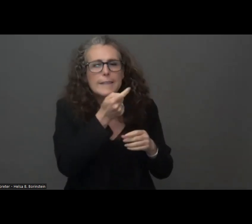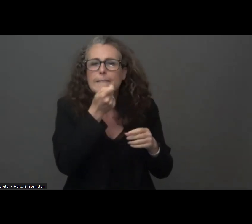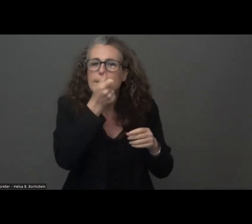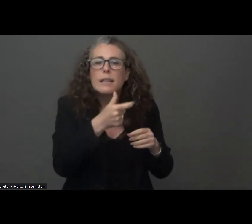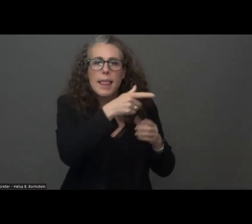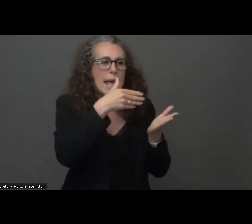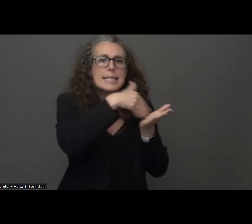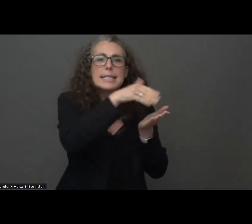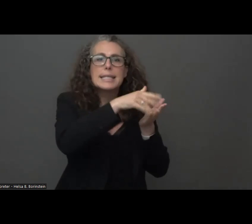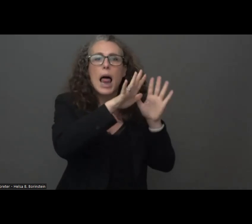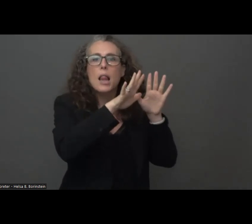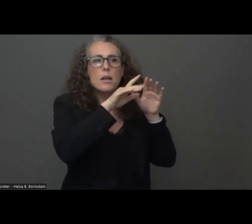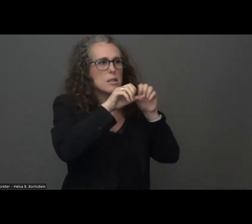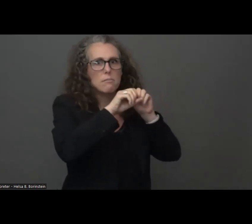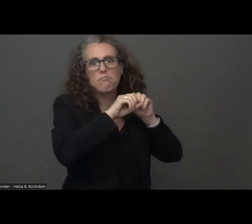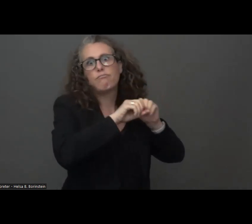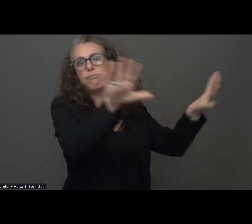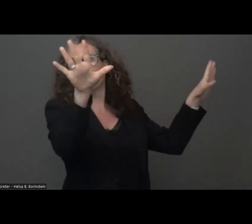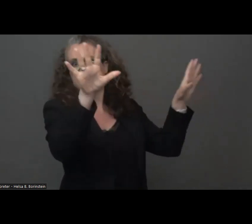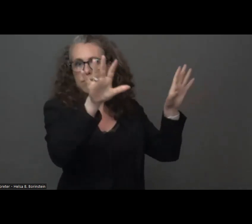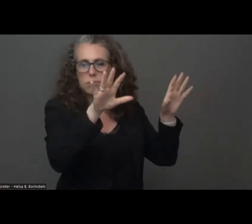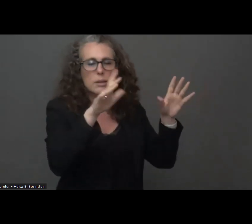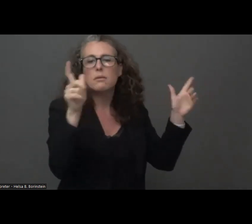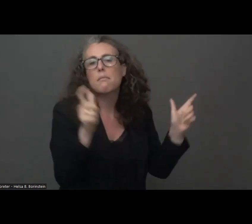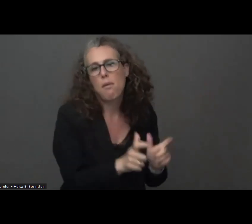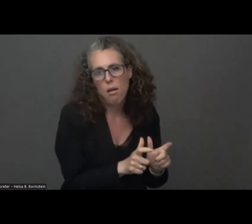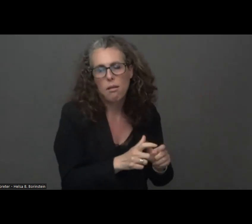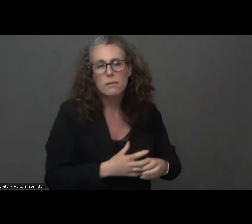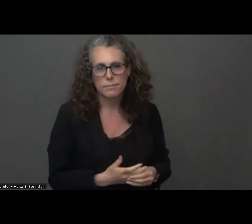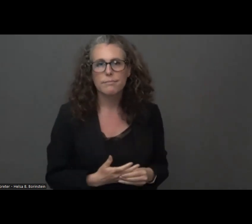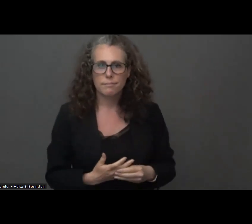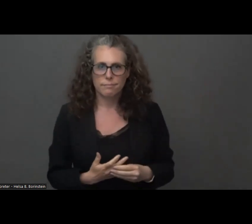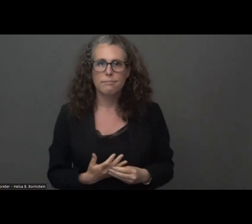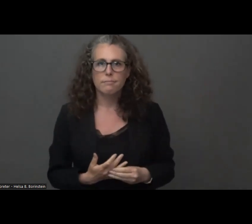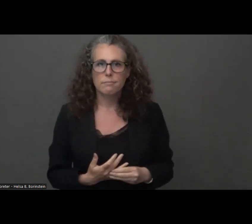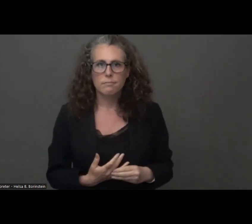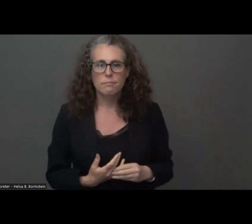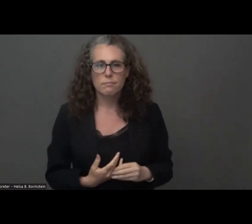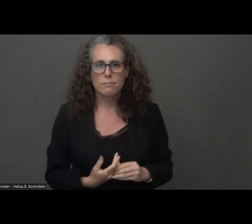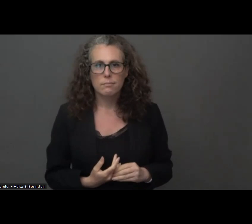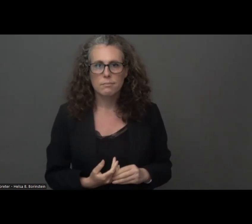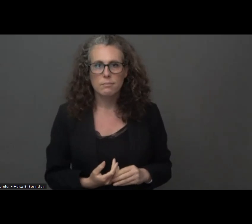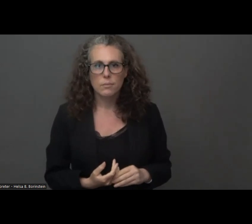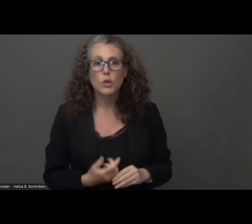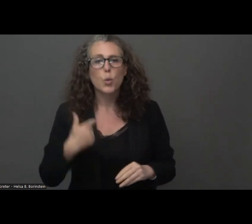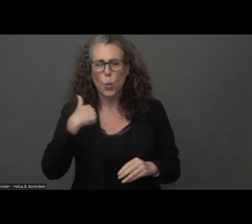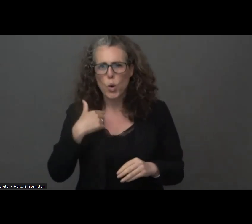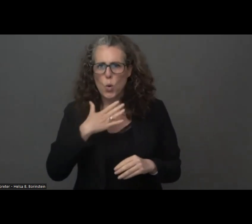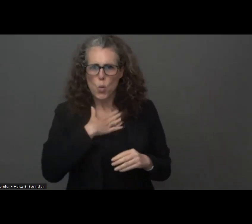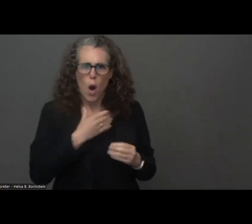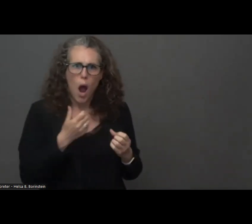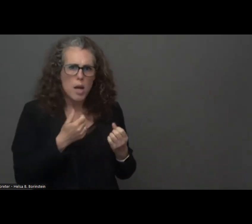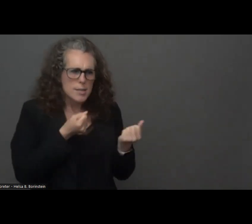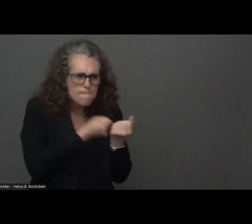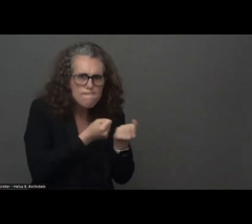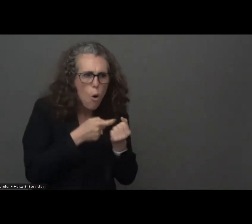without that support or that providing a market, providing those services for helping them grow, it becomes very difficult